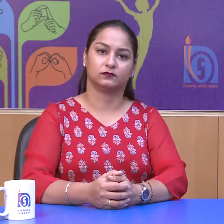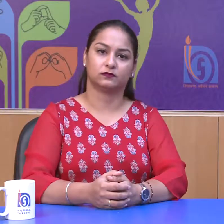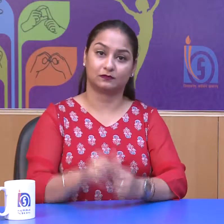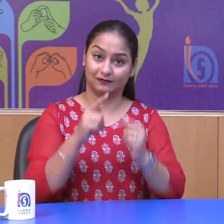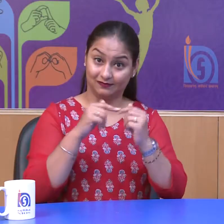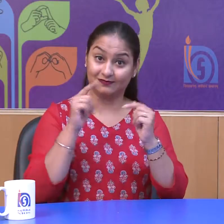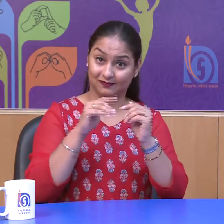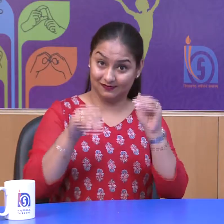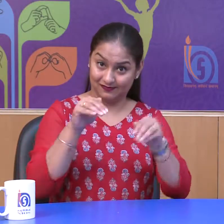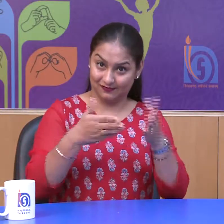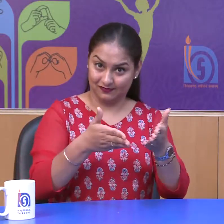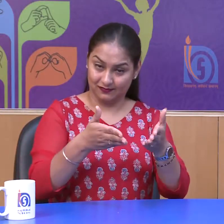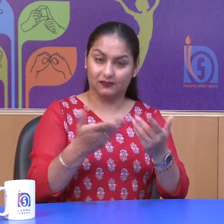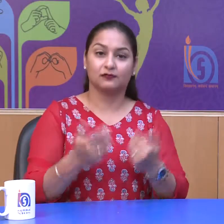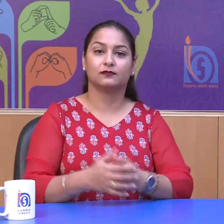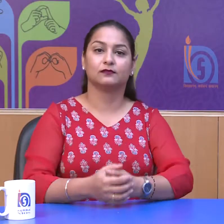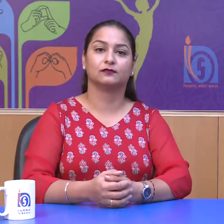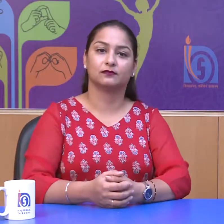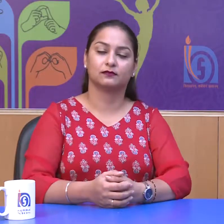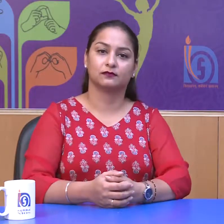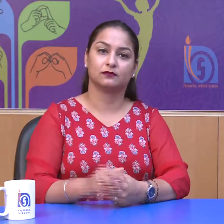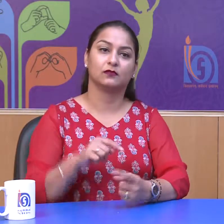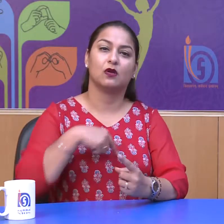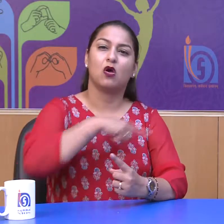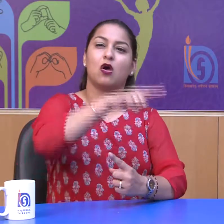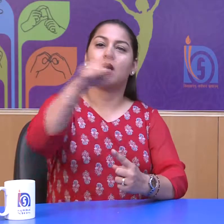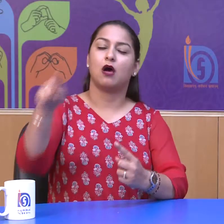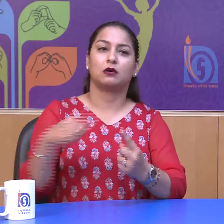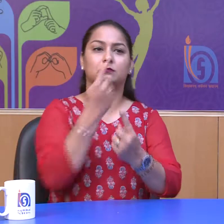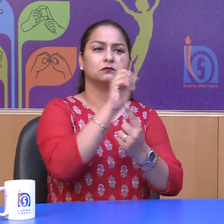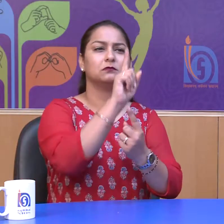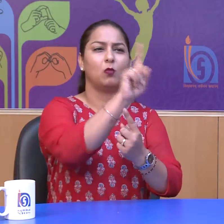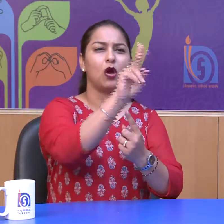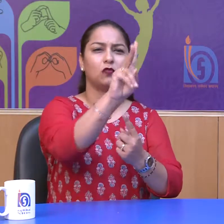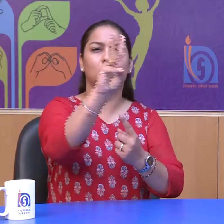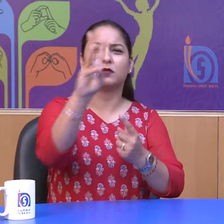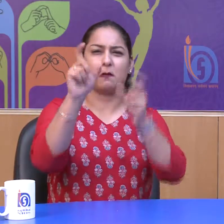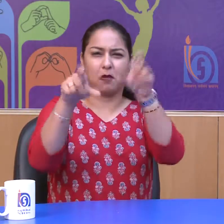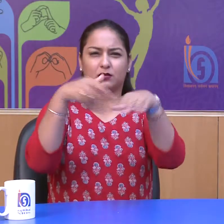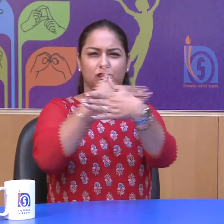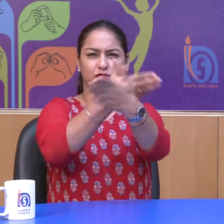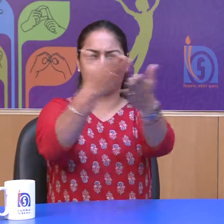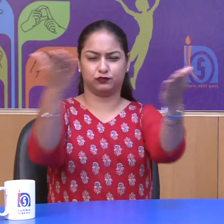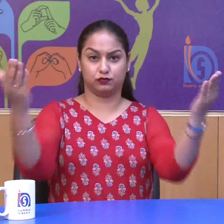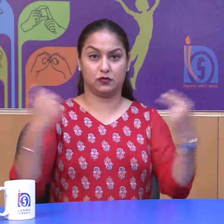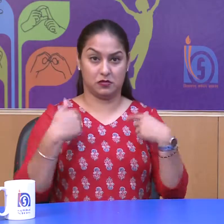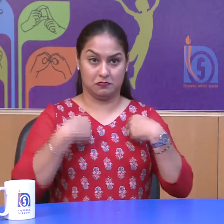Election is a contest among candidates in order to seek the